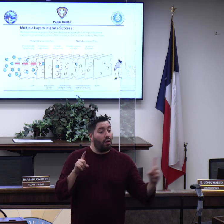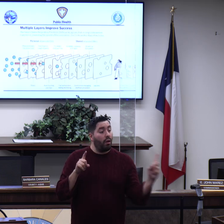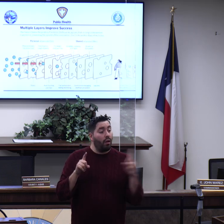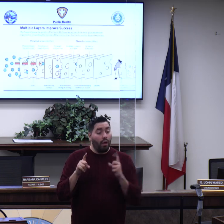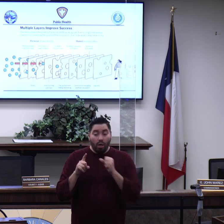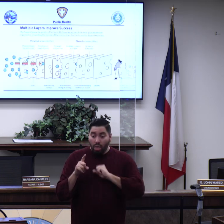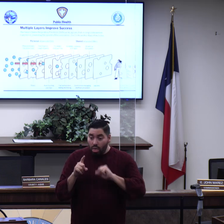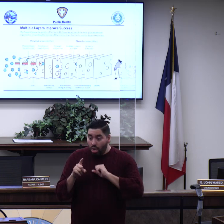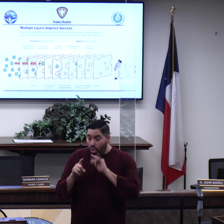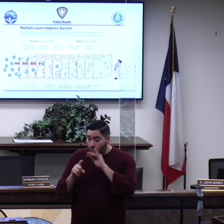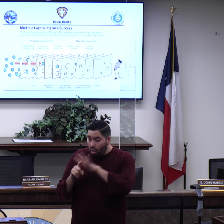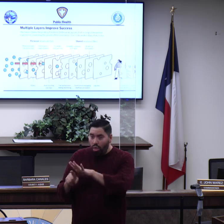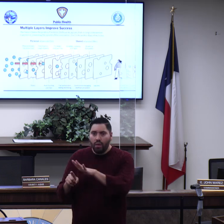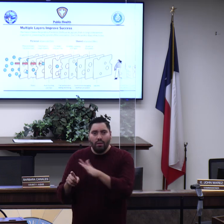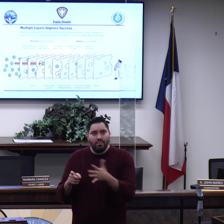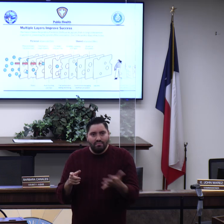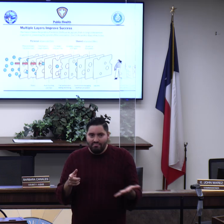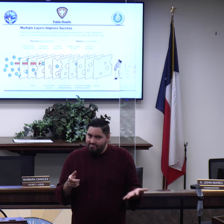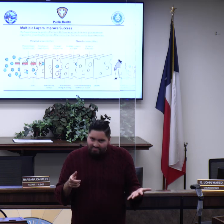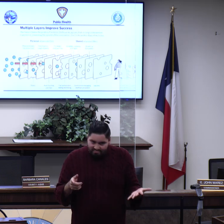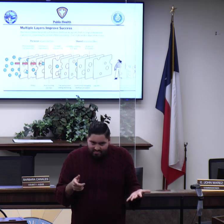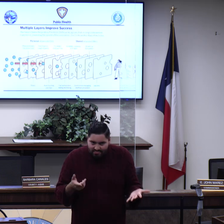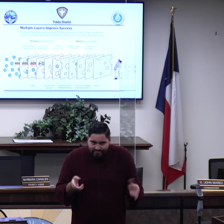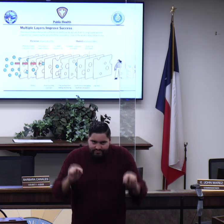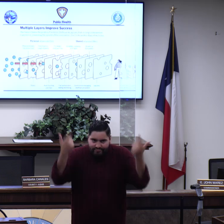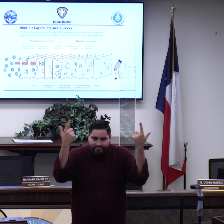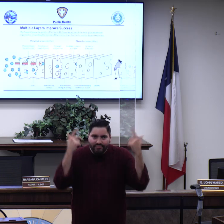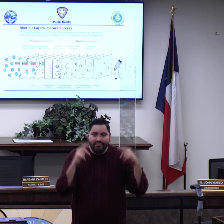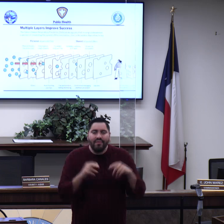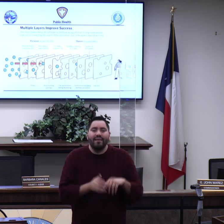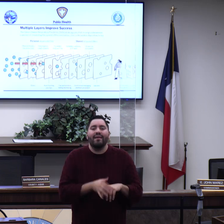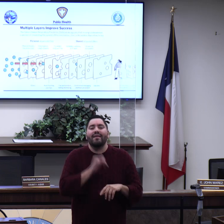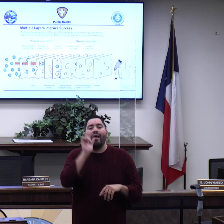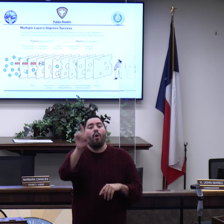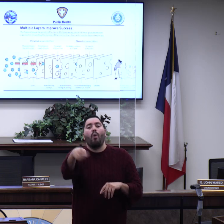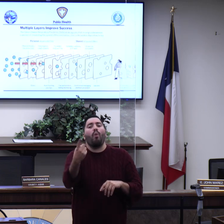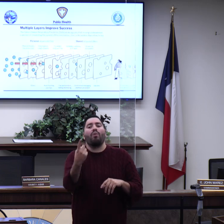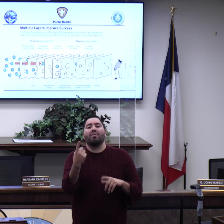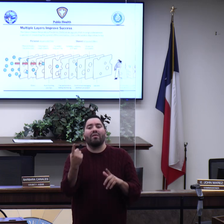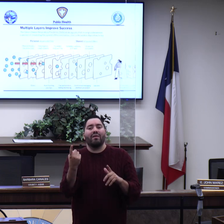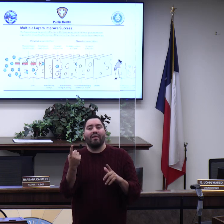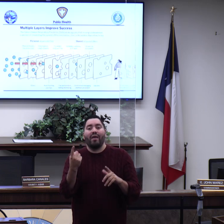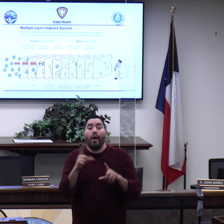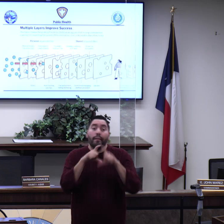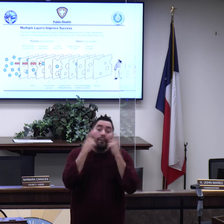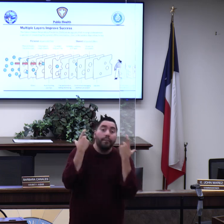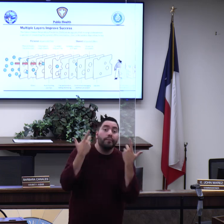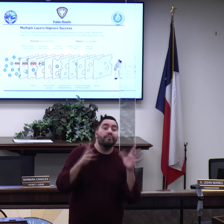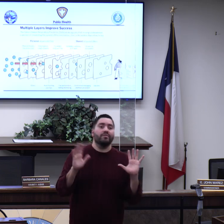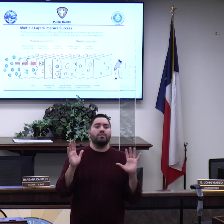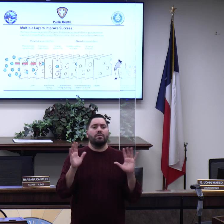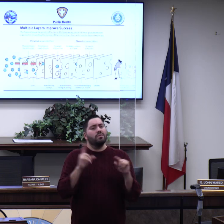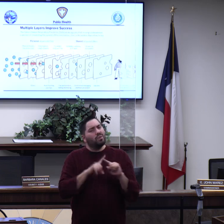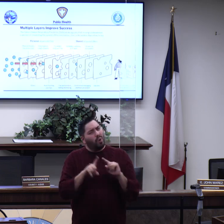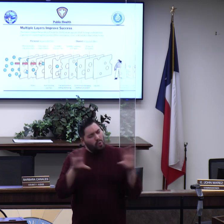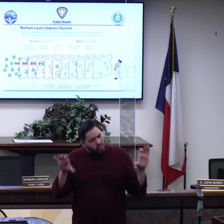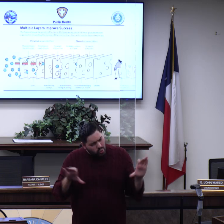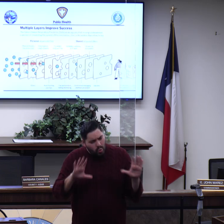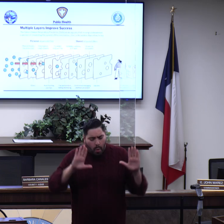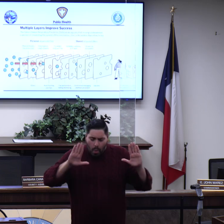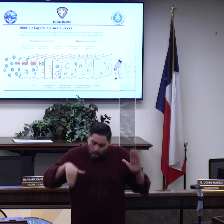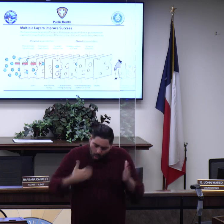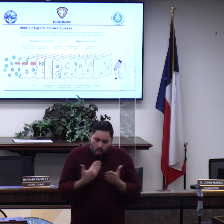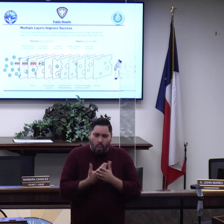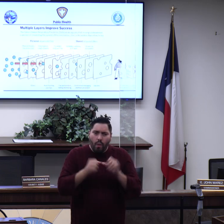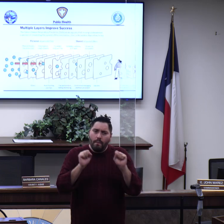start coughing. So that didn't work. So don't just social distance or just wear a mask, but do all of the public